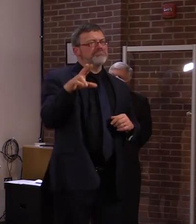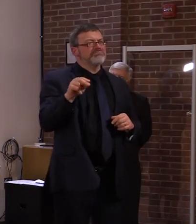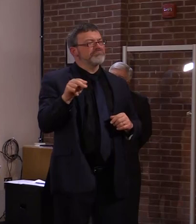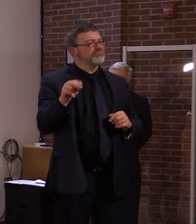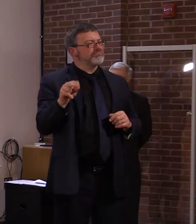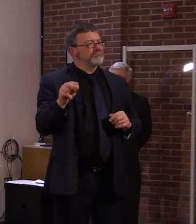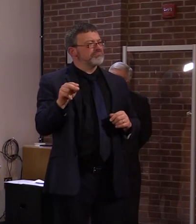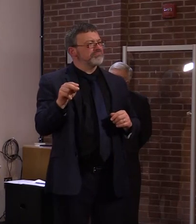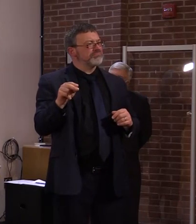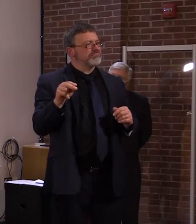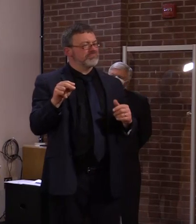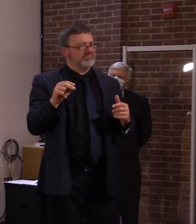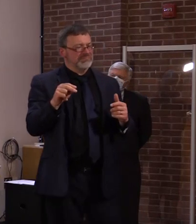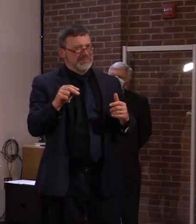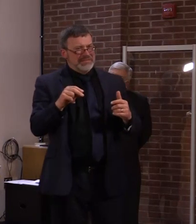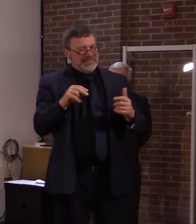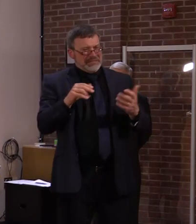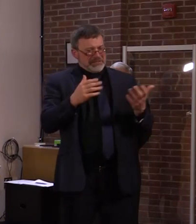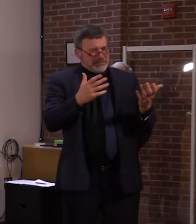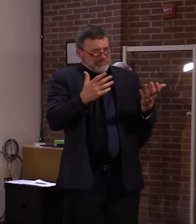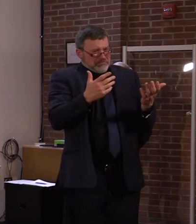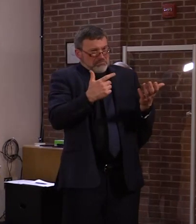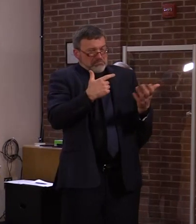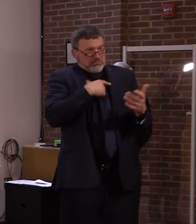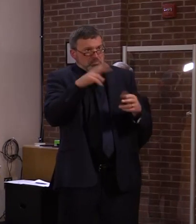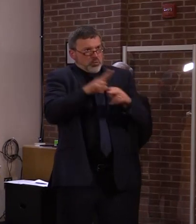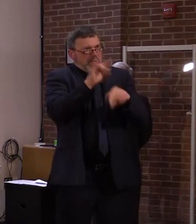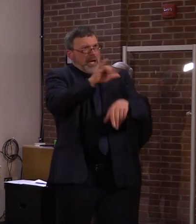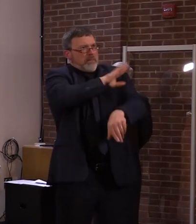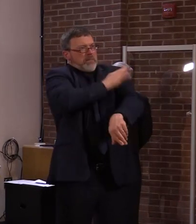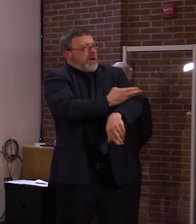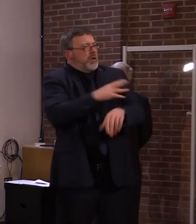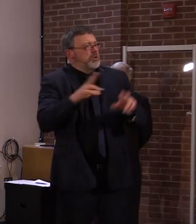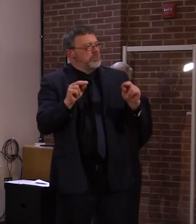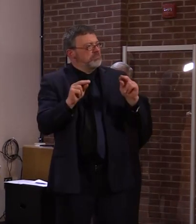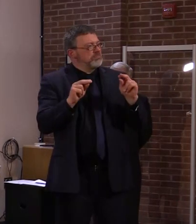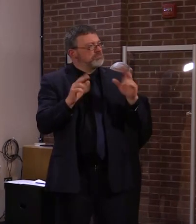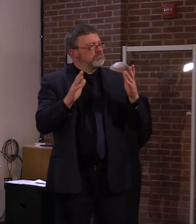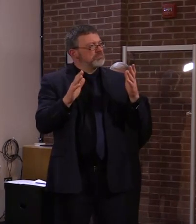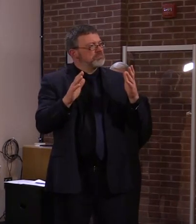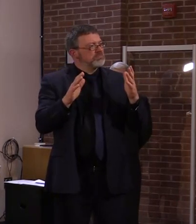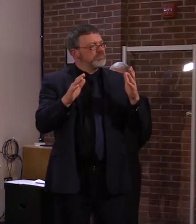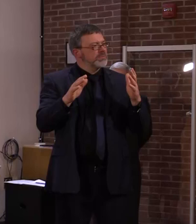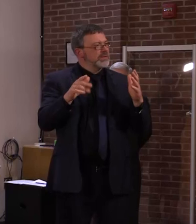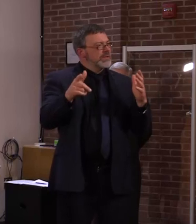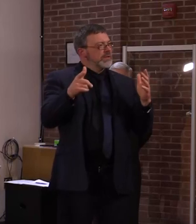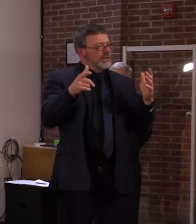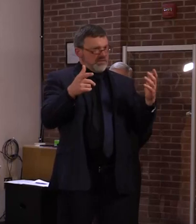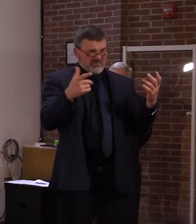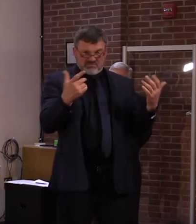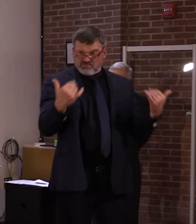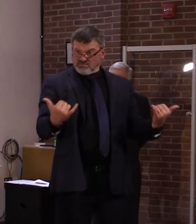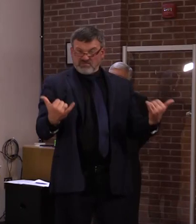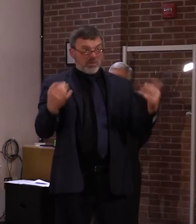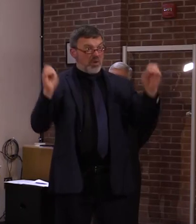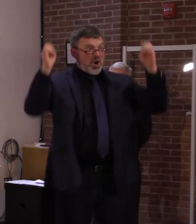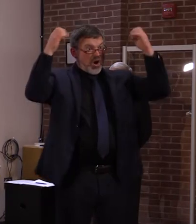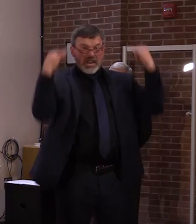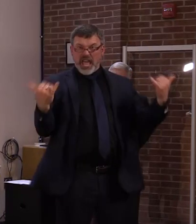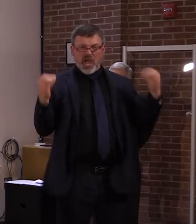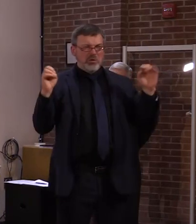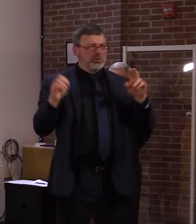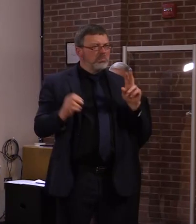think the vast majority of Vermonters feel we're in an emergency right now, not when we're back to our daily lives, going to restaurants, going out